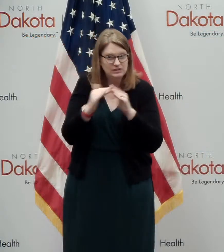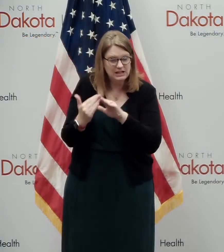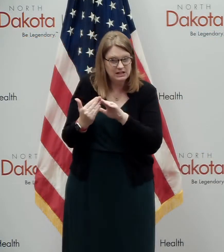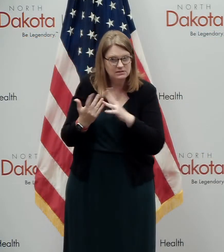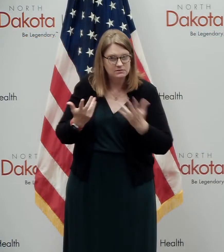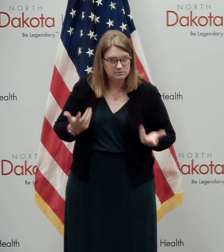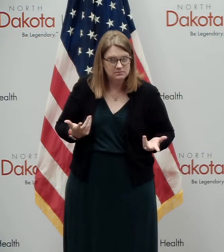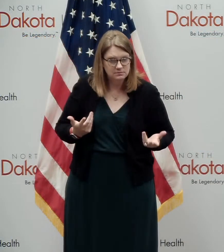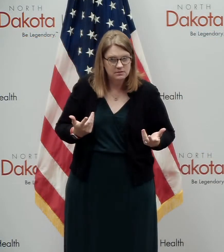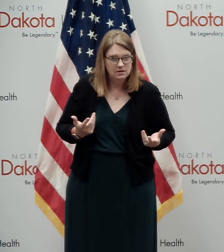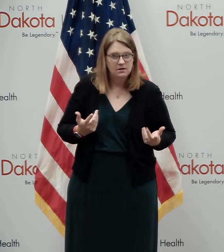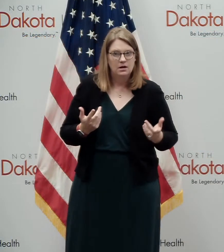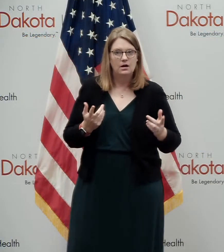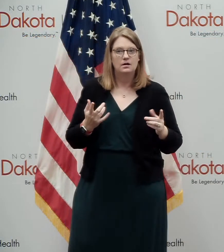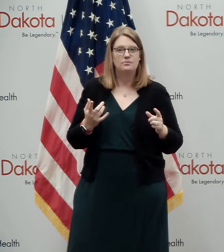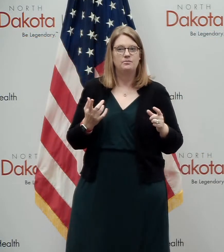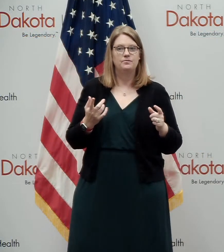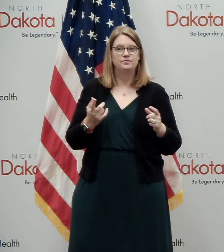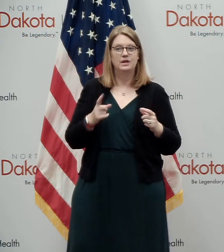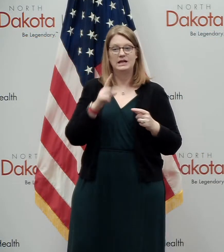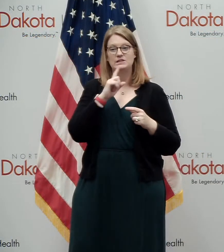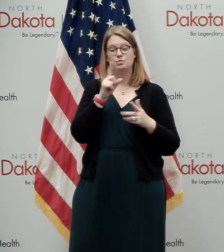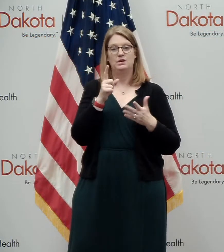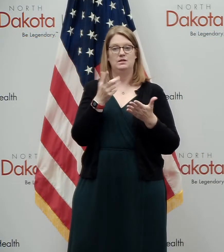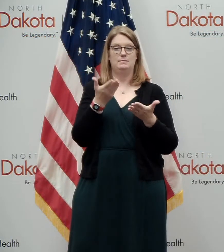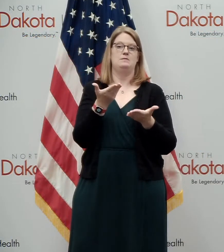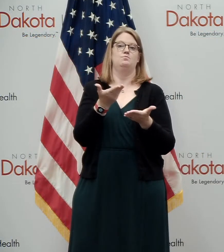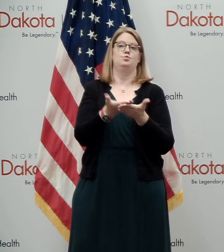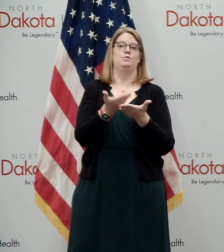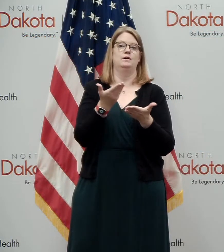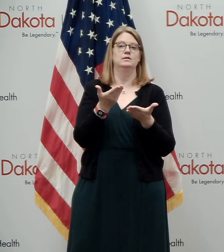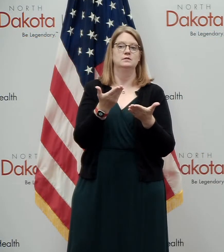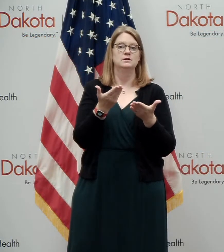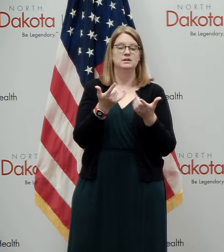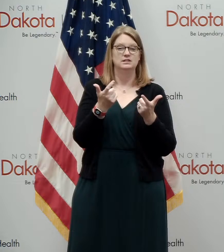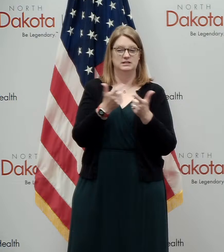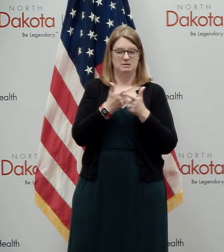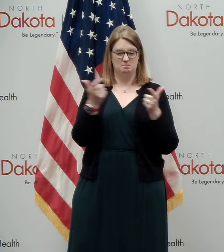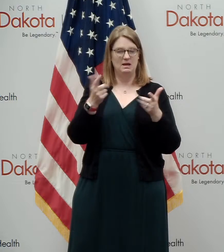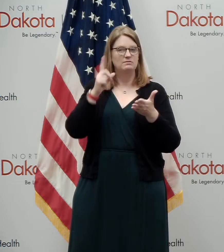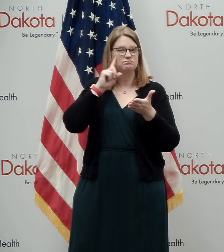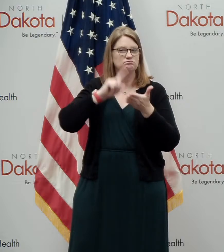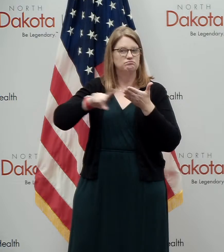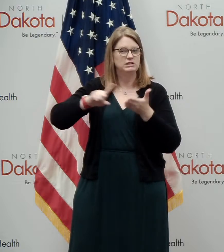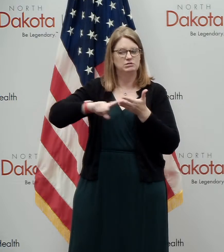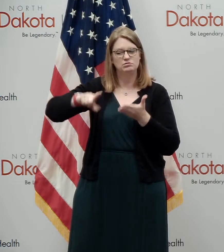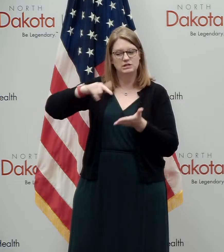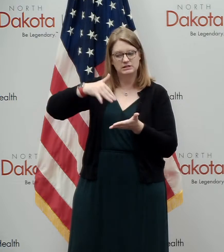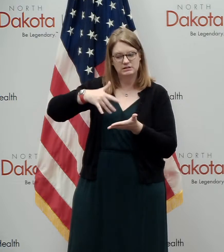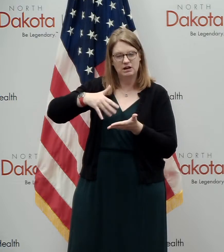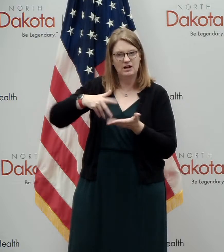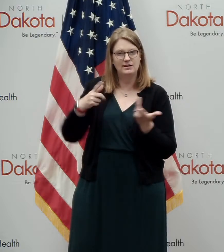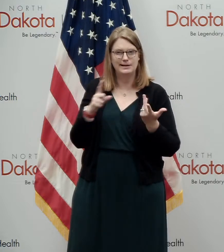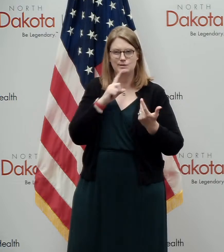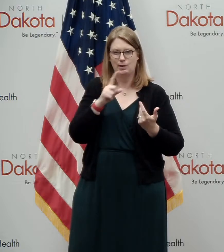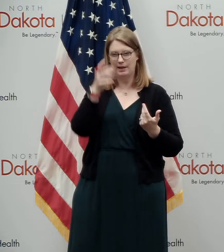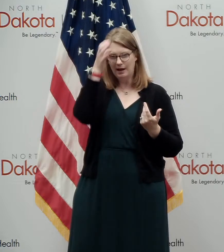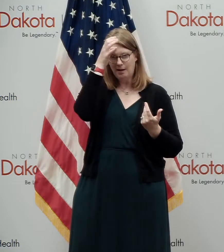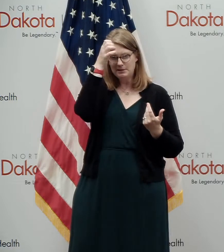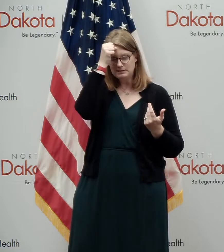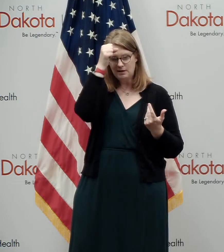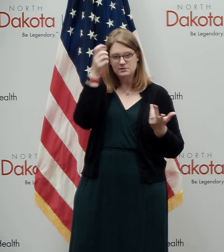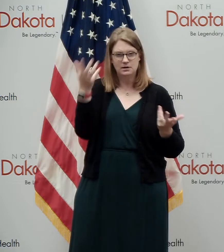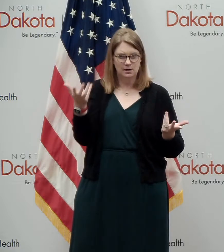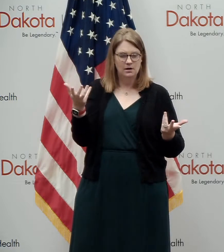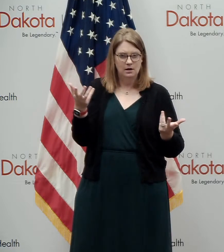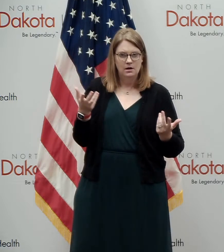on, but it's been proven out by some large-scale studies that have been done, and just makes complete common sense. But if you were